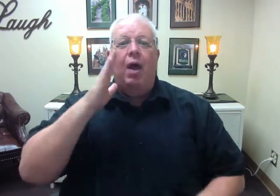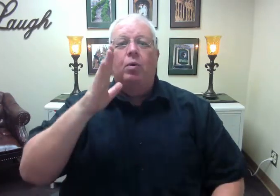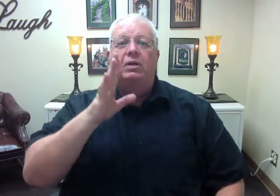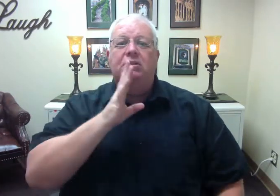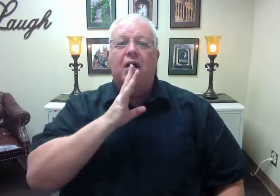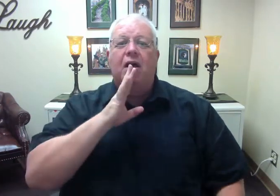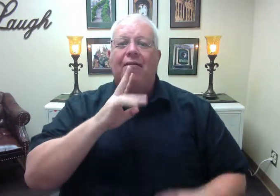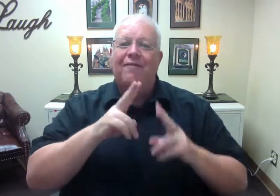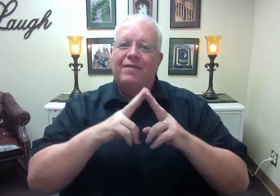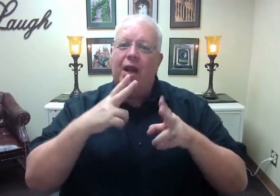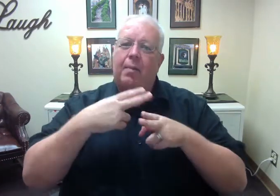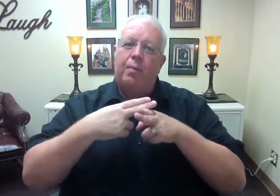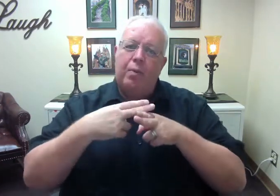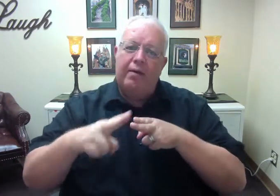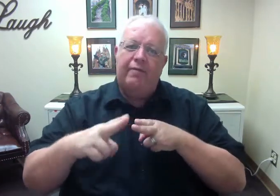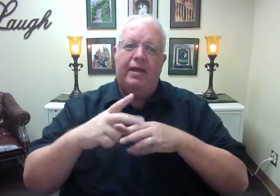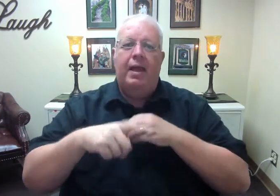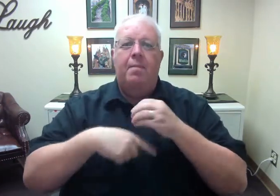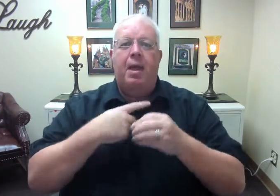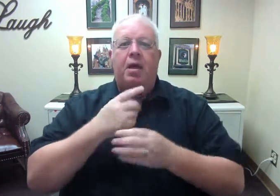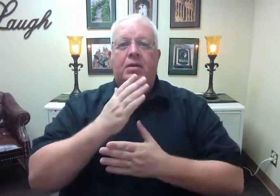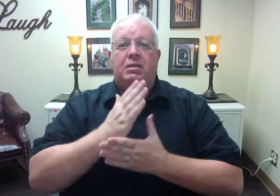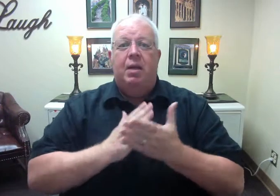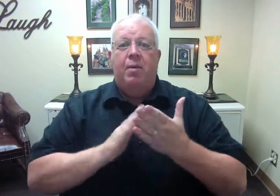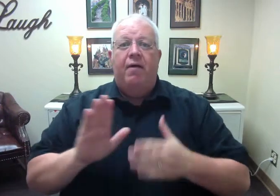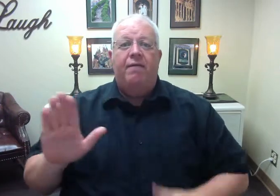most important work in childhood development.